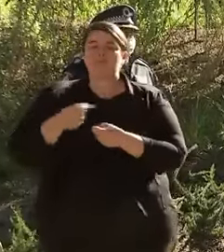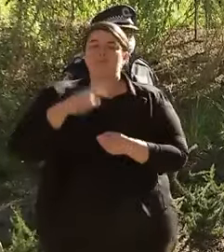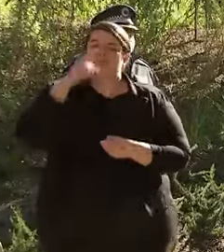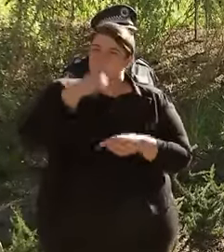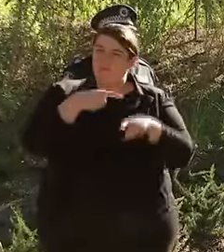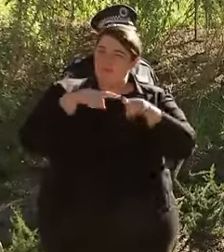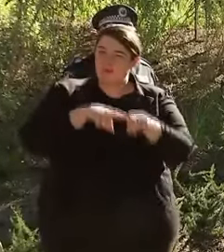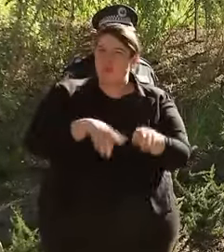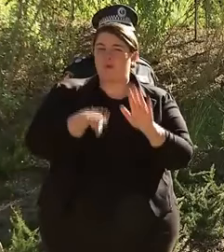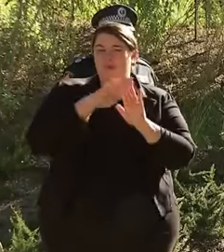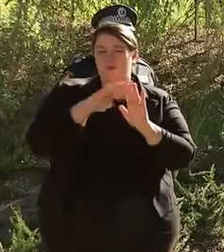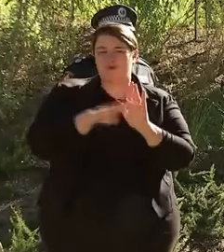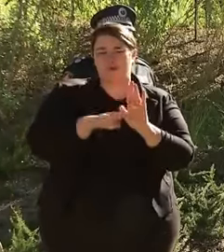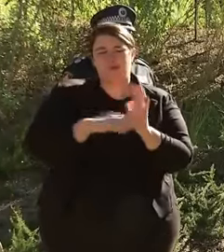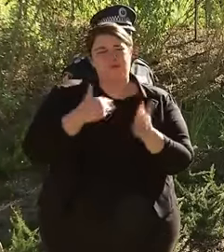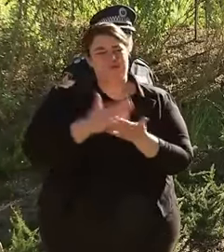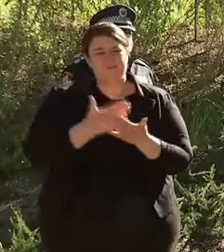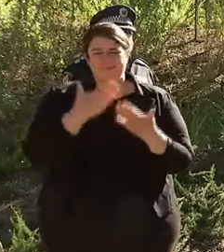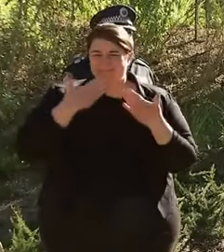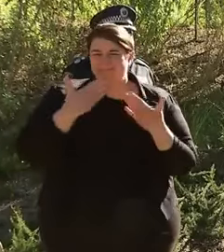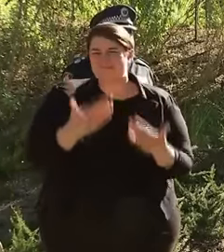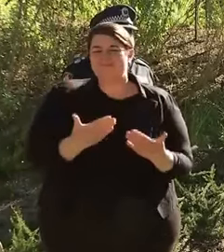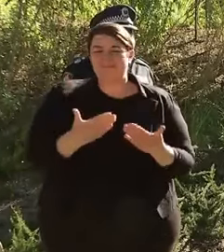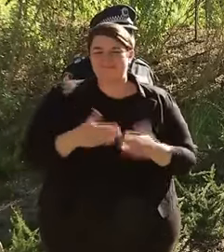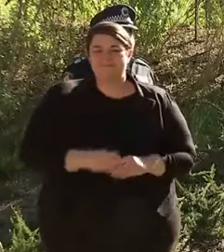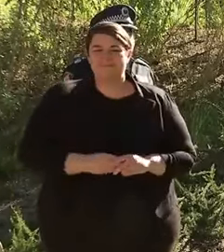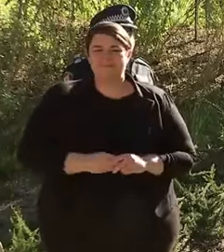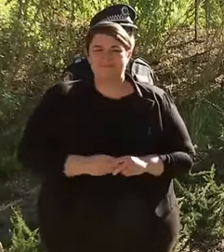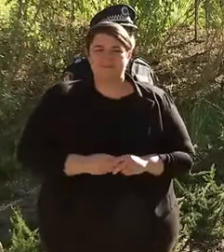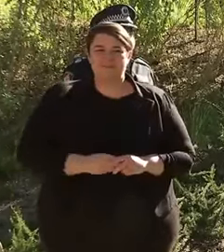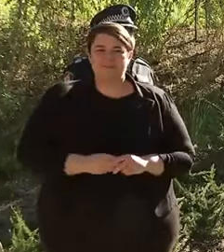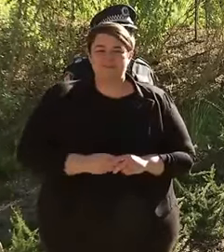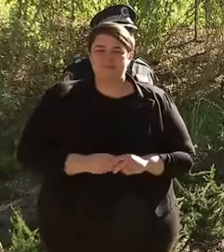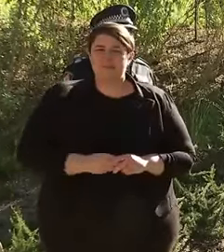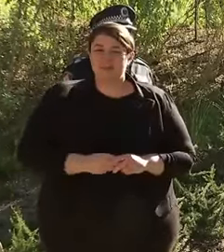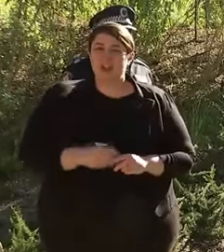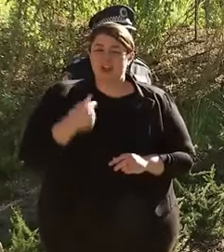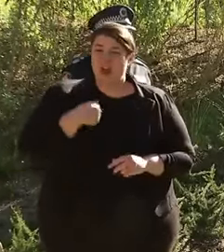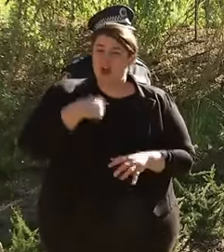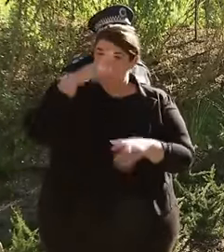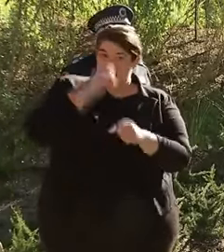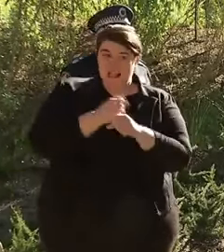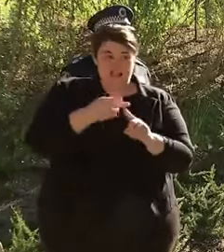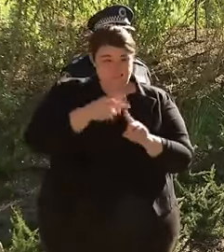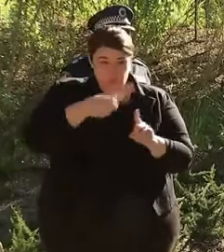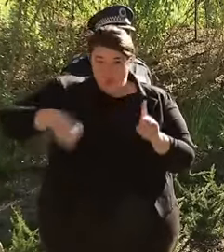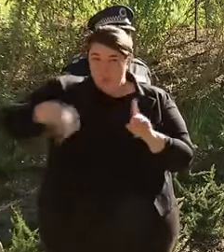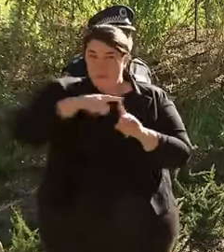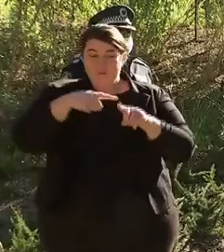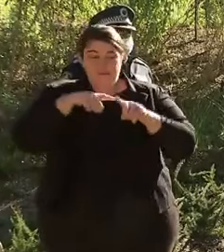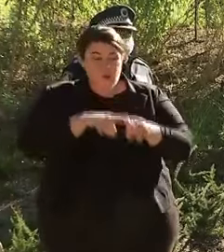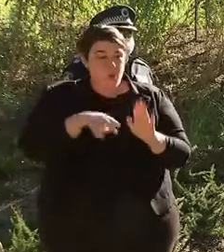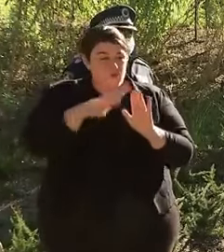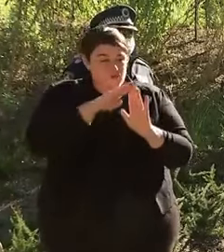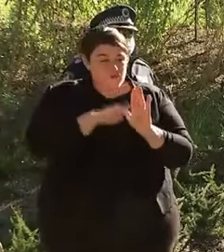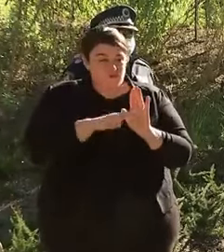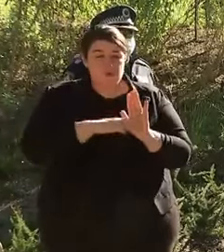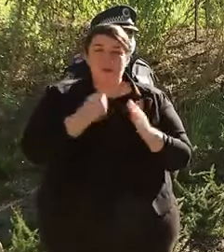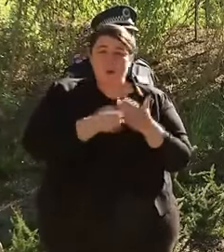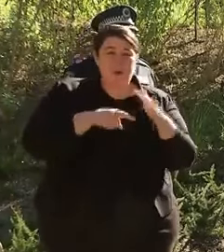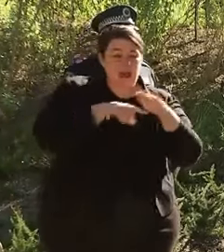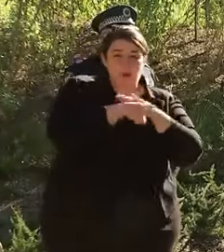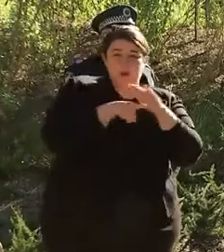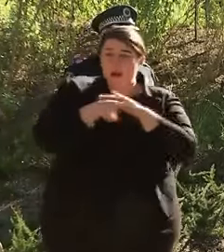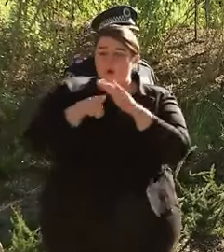being compliant, and we're deeply grateful for that. I'm absolutely convinced that if all of us pull together, we will start seeing the